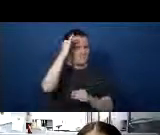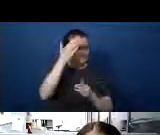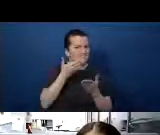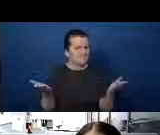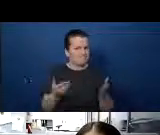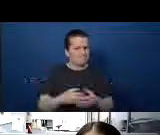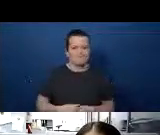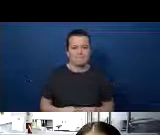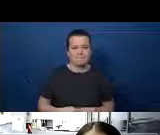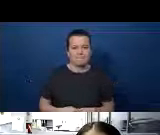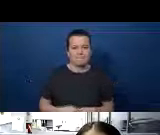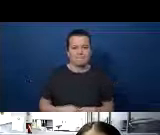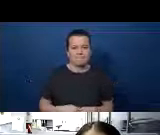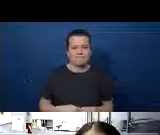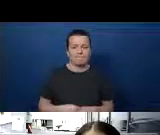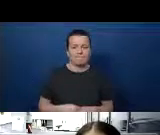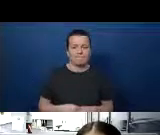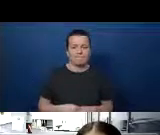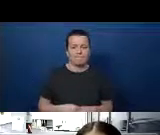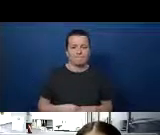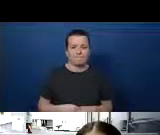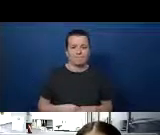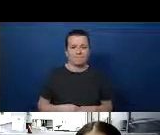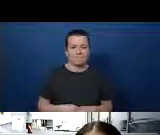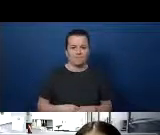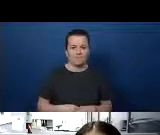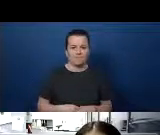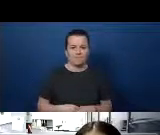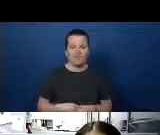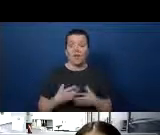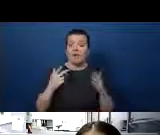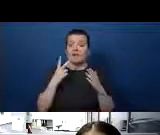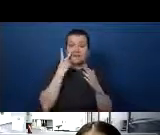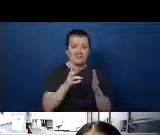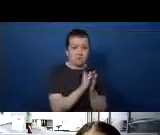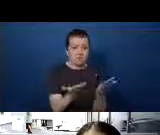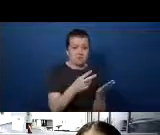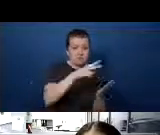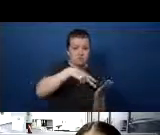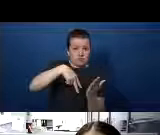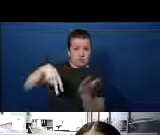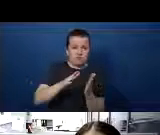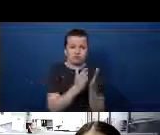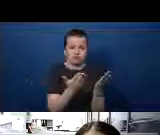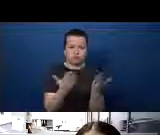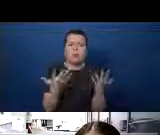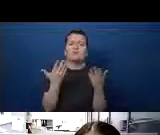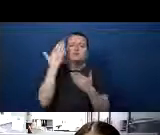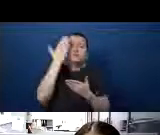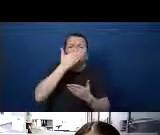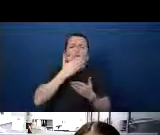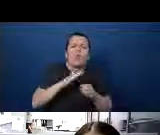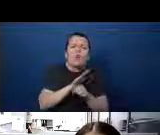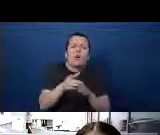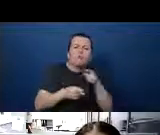of bullying behavior that echo with existing literature on school bullying. This includes physical abuse such